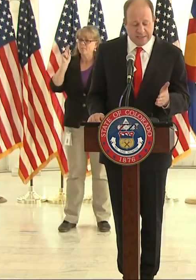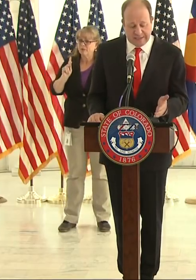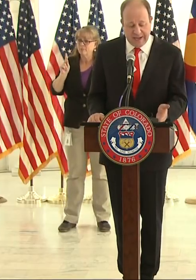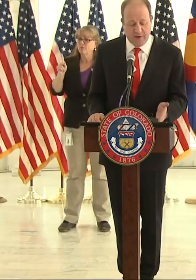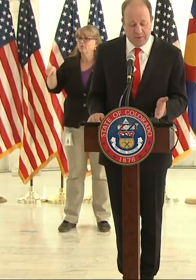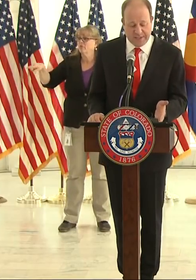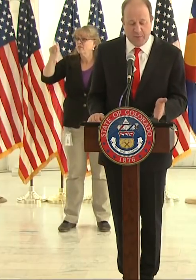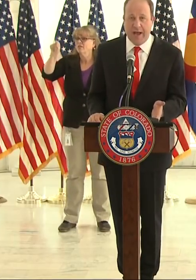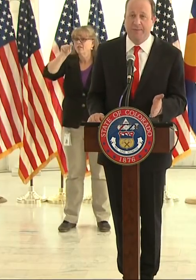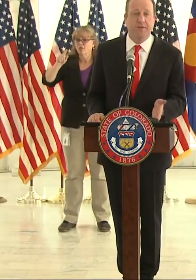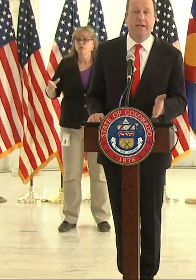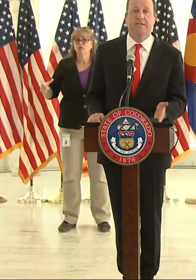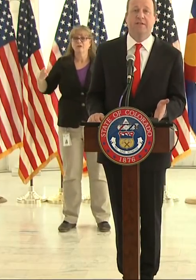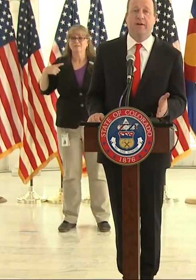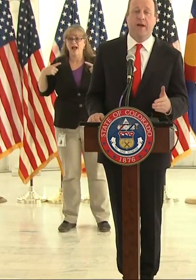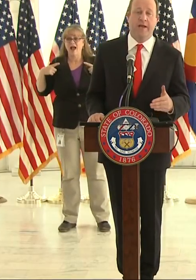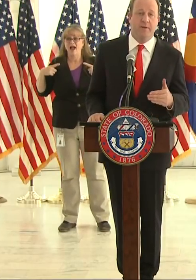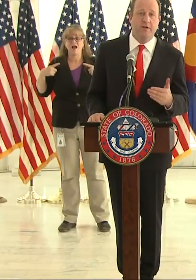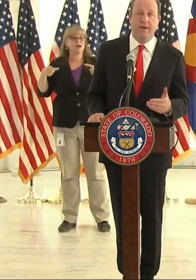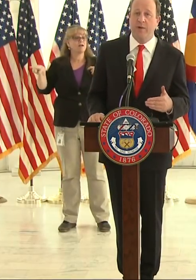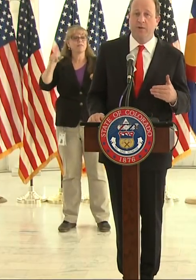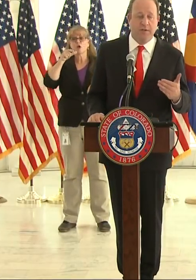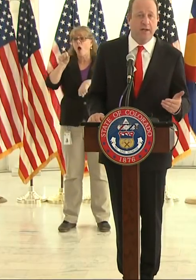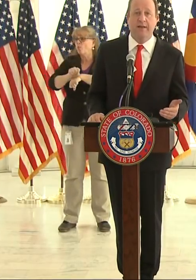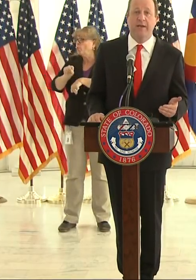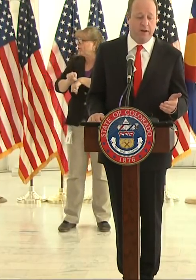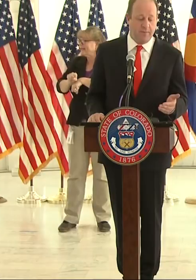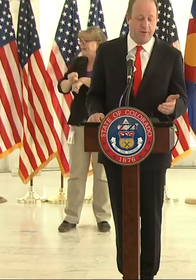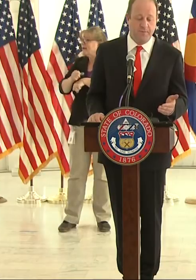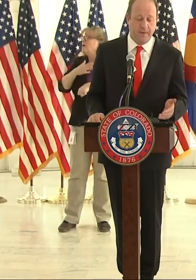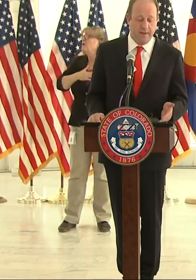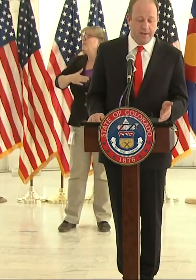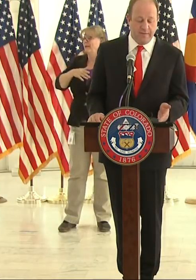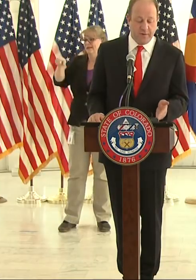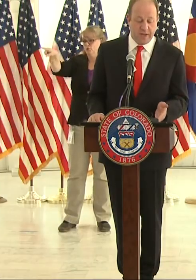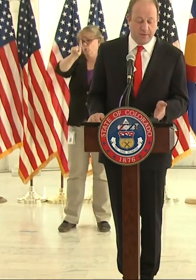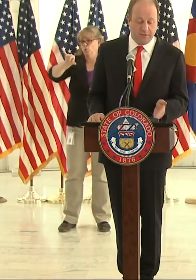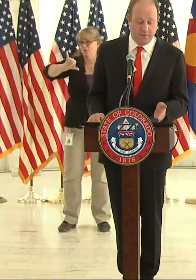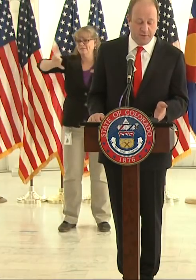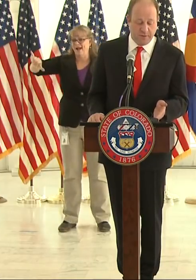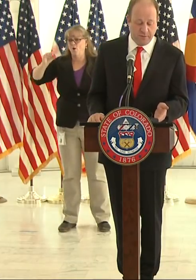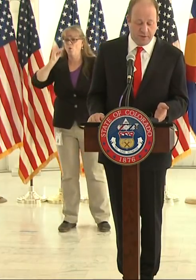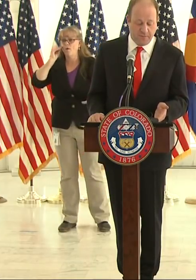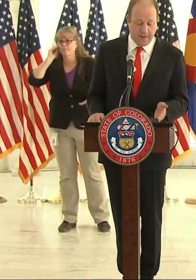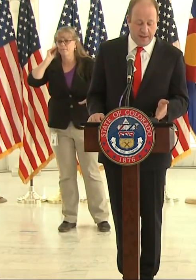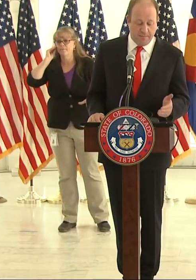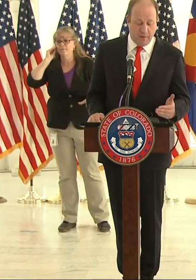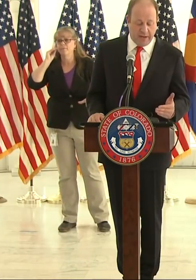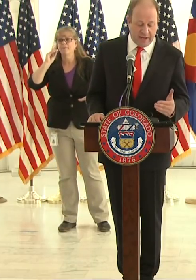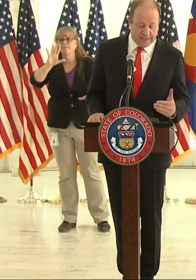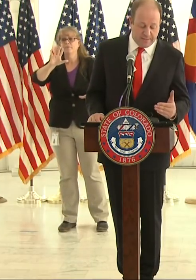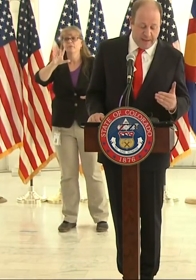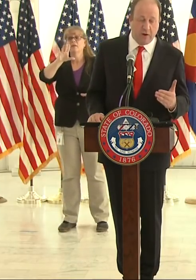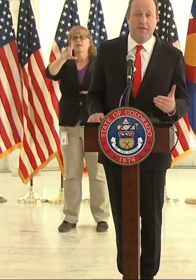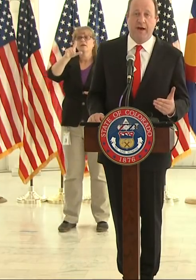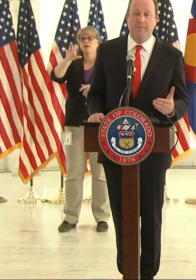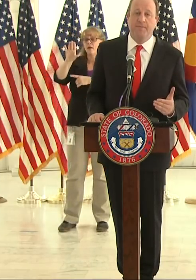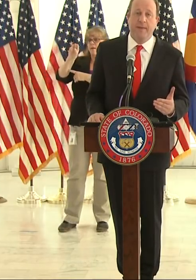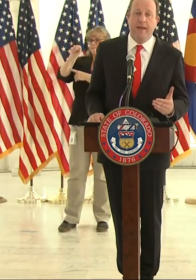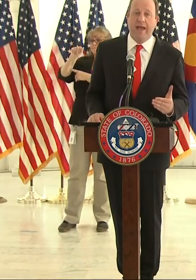80s, stay at home except when absolutely necessary, right? I mean, your May will look a lot like your April if you're in that most vulnerable group. But again, it's